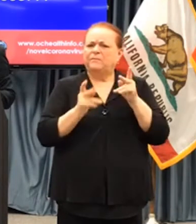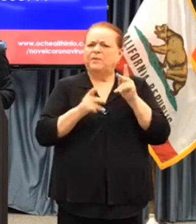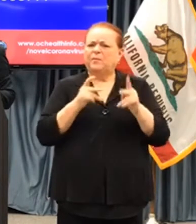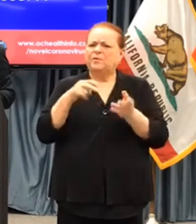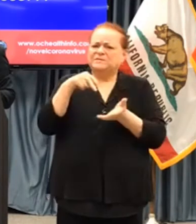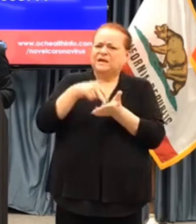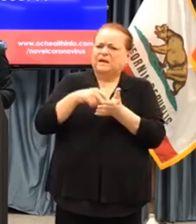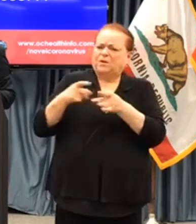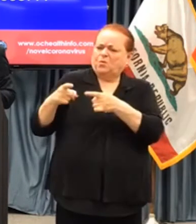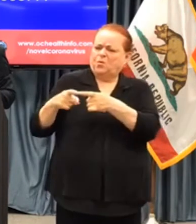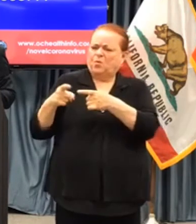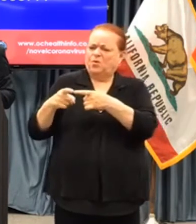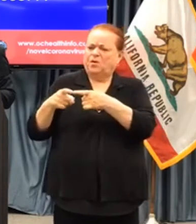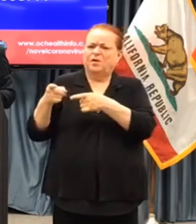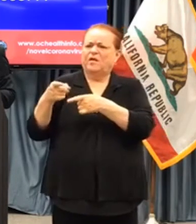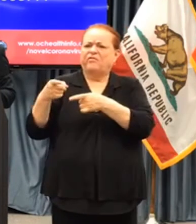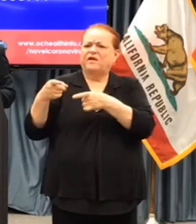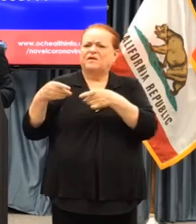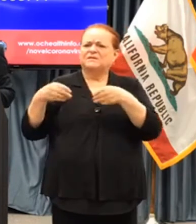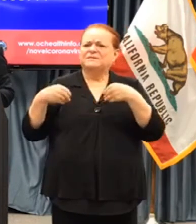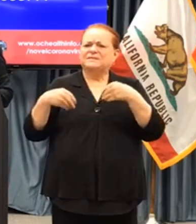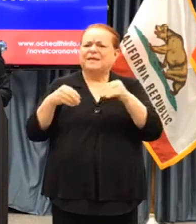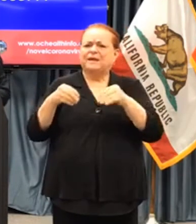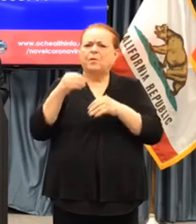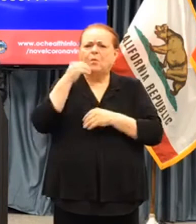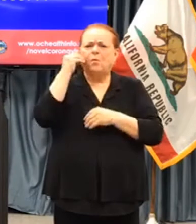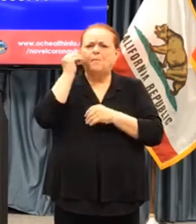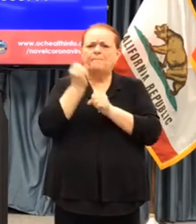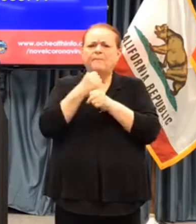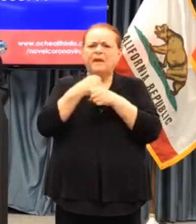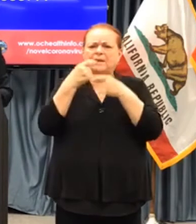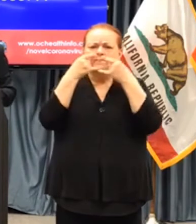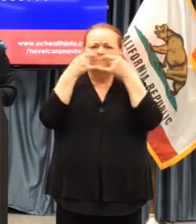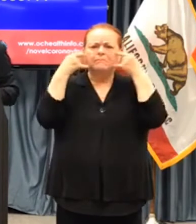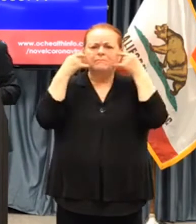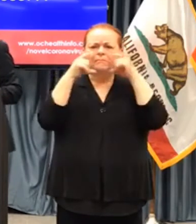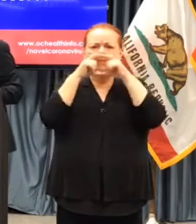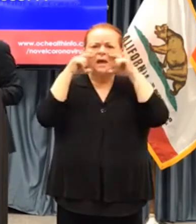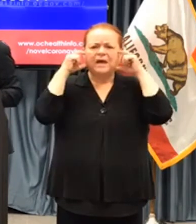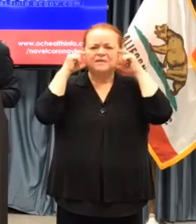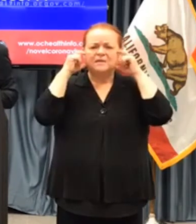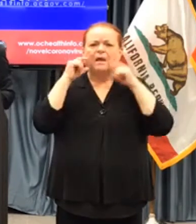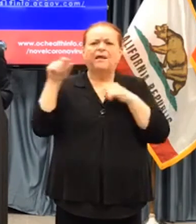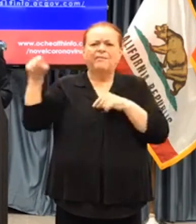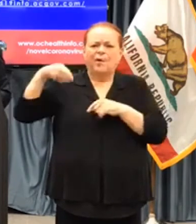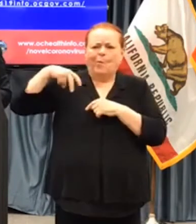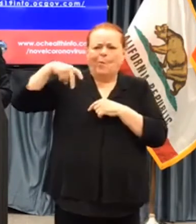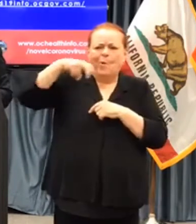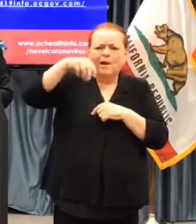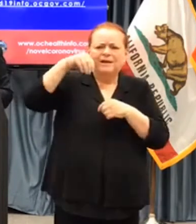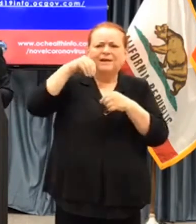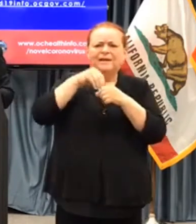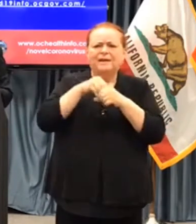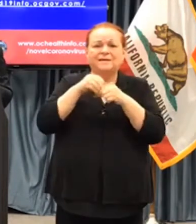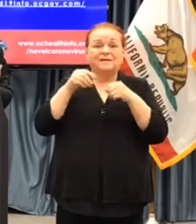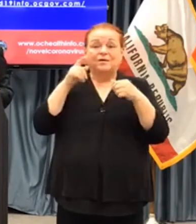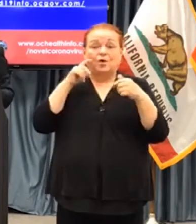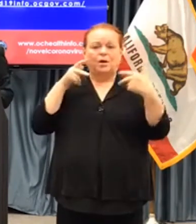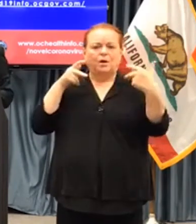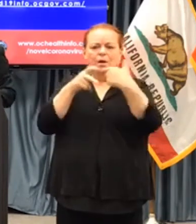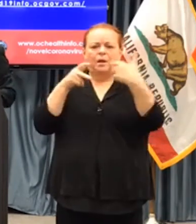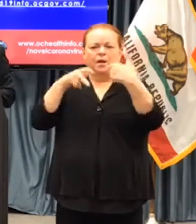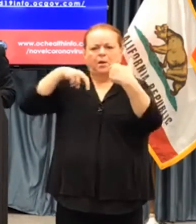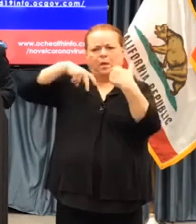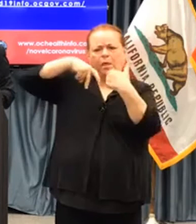in the middle of traffic. And so those individuals are selling masks for $5. Those masks don't